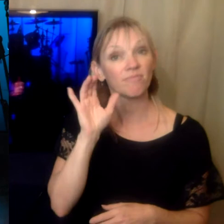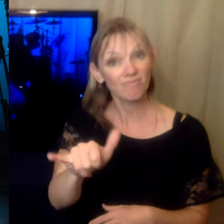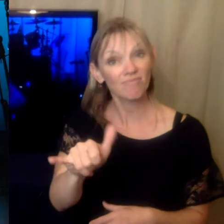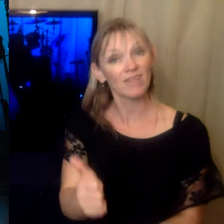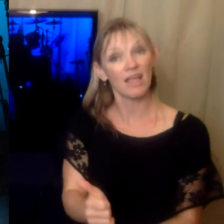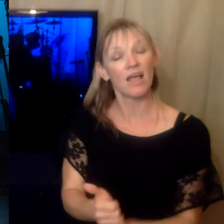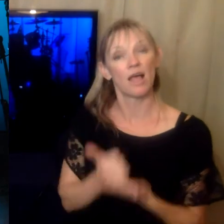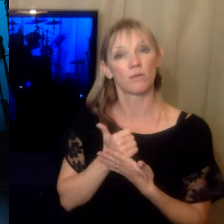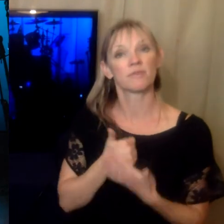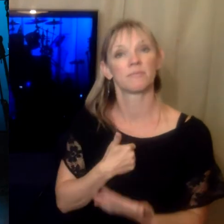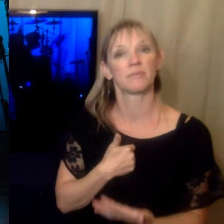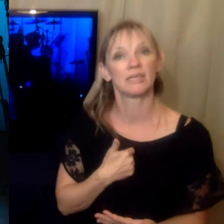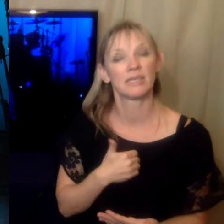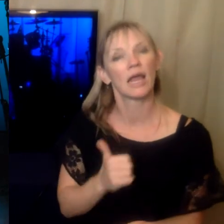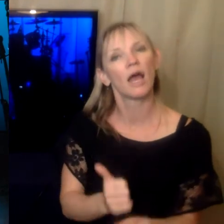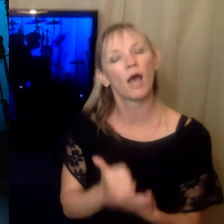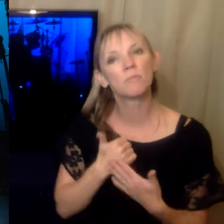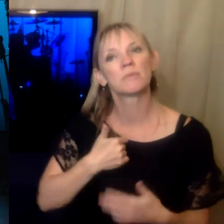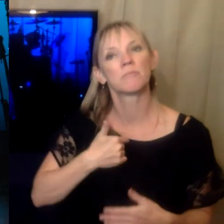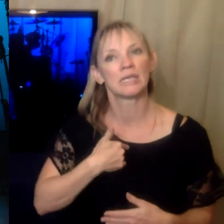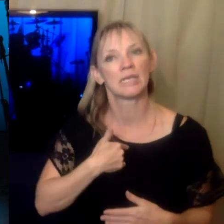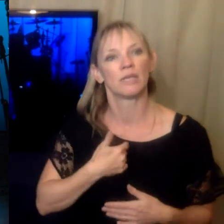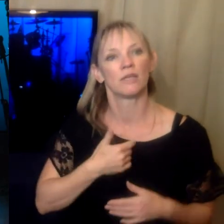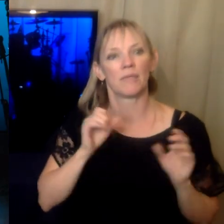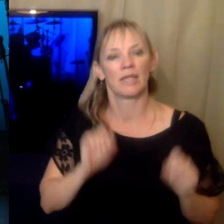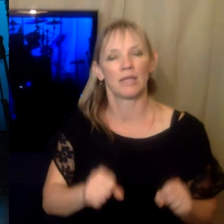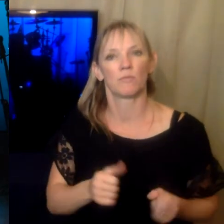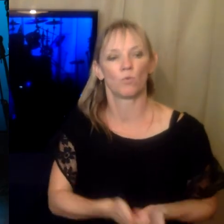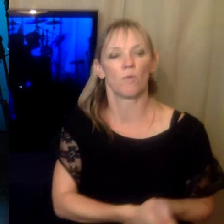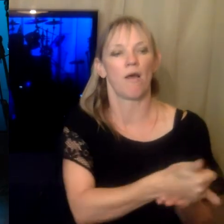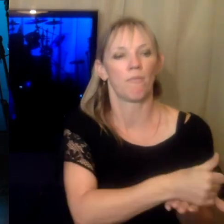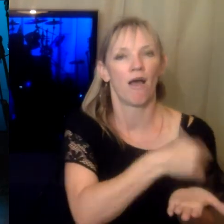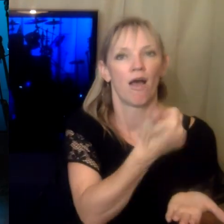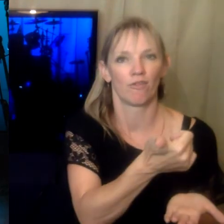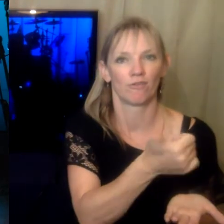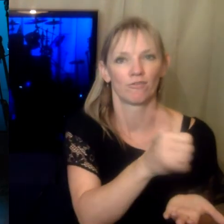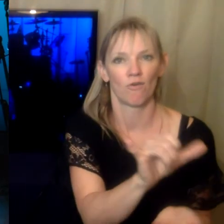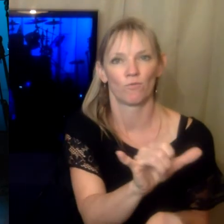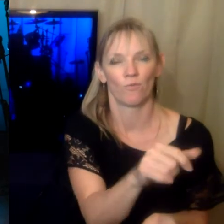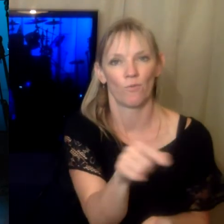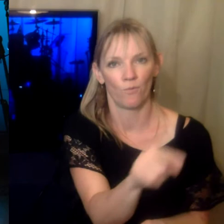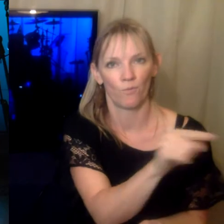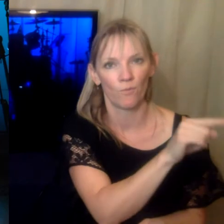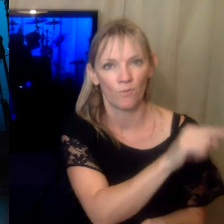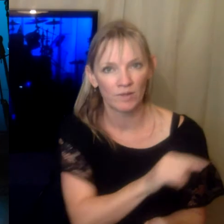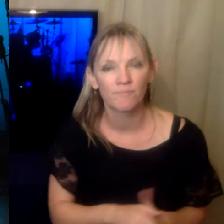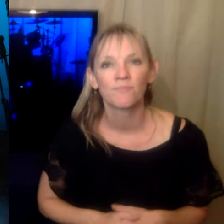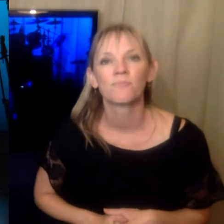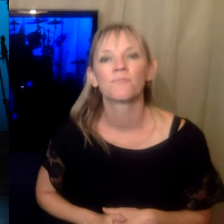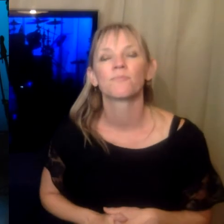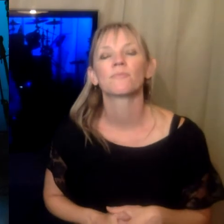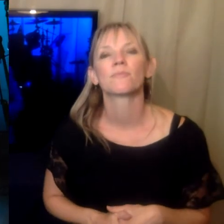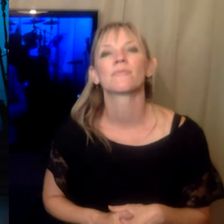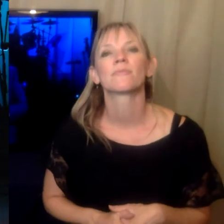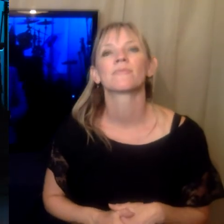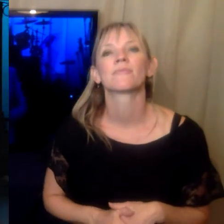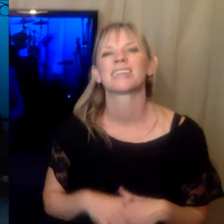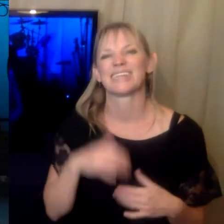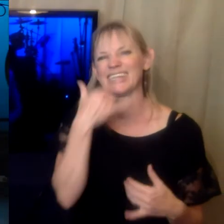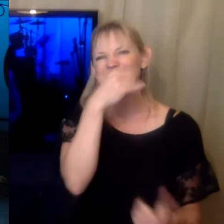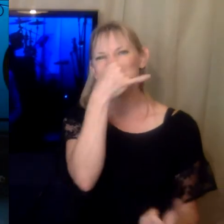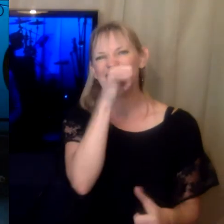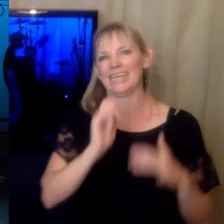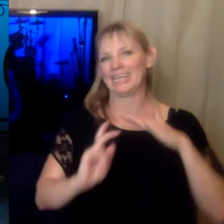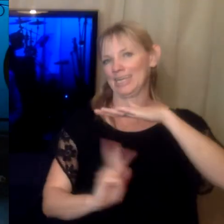helps me. And helps me help others as well. You know, silly kindergarten